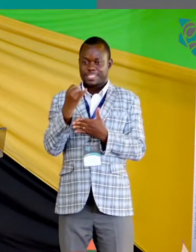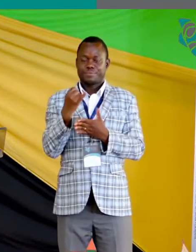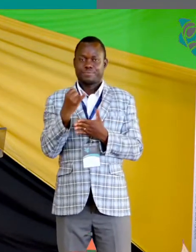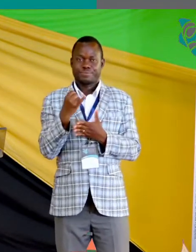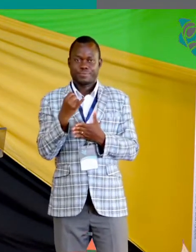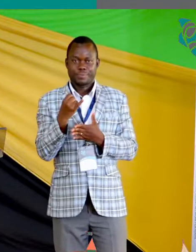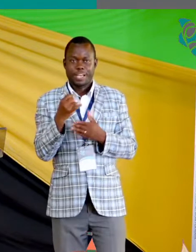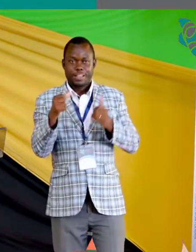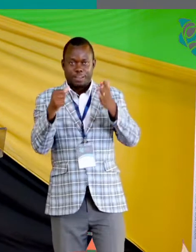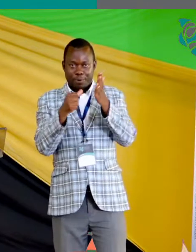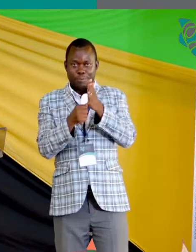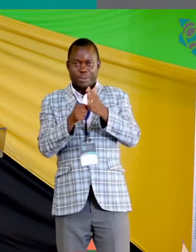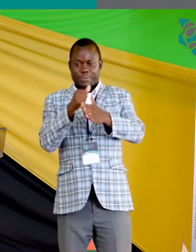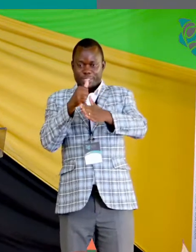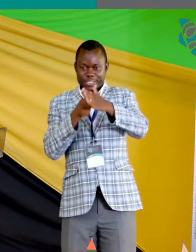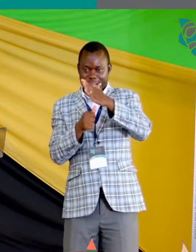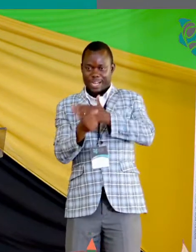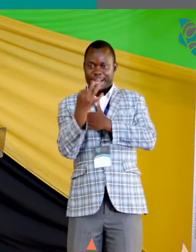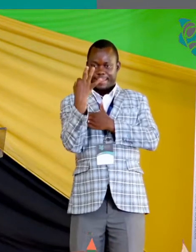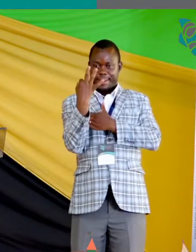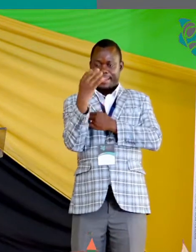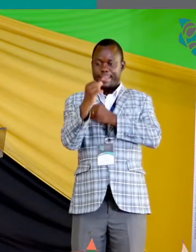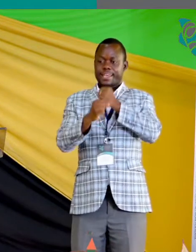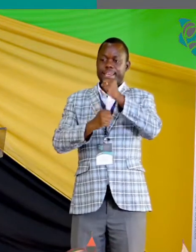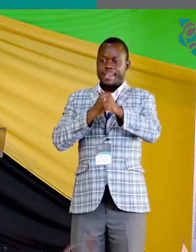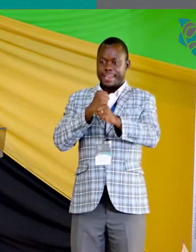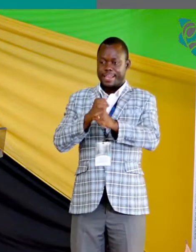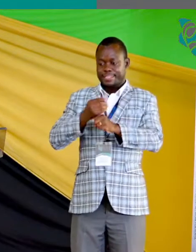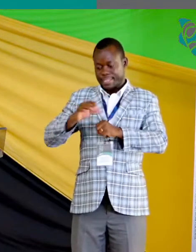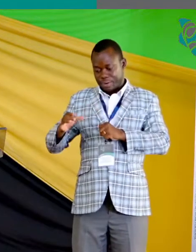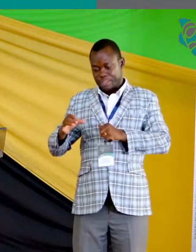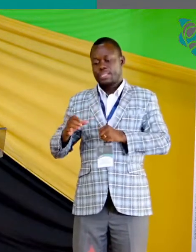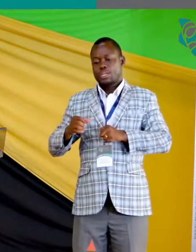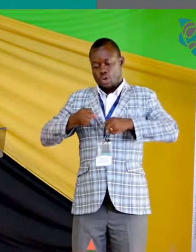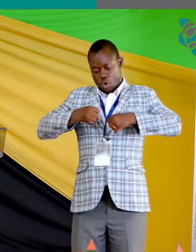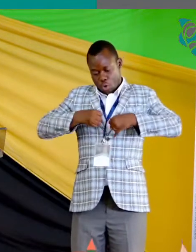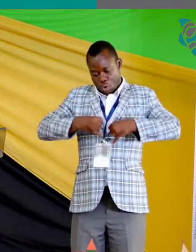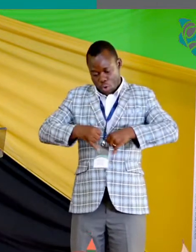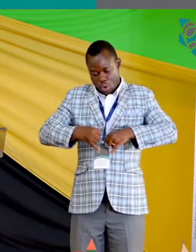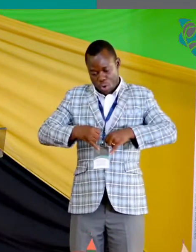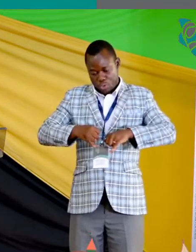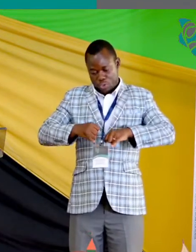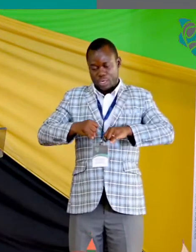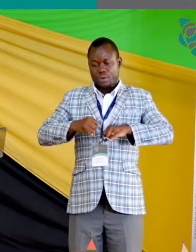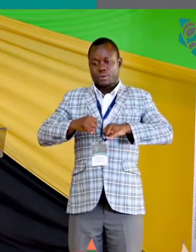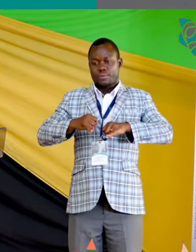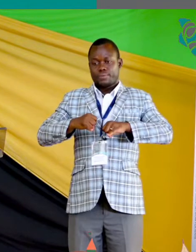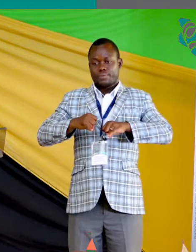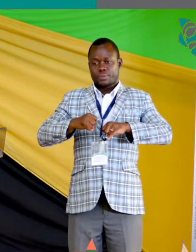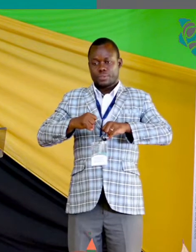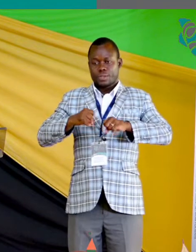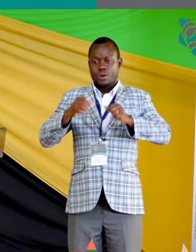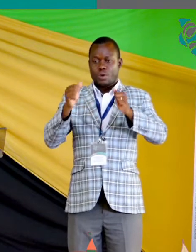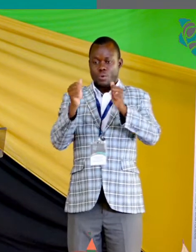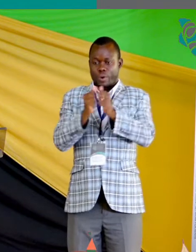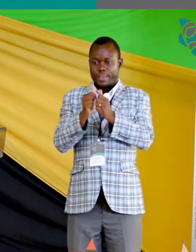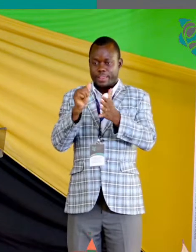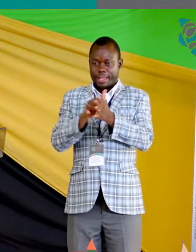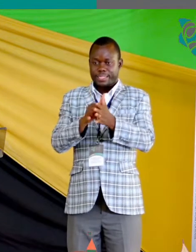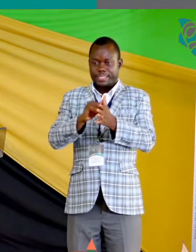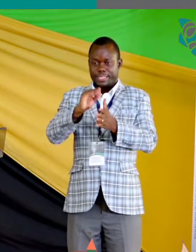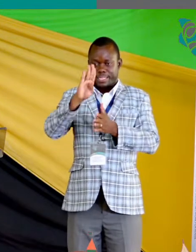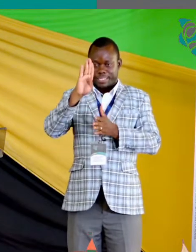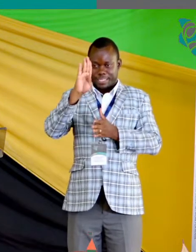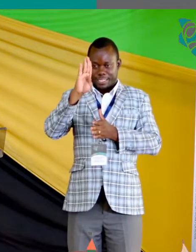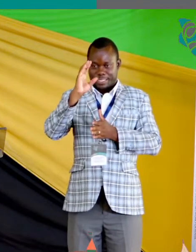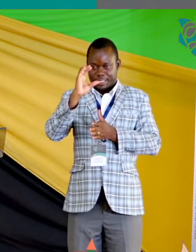on under 3 years. Counties, we are still struggling to find a way, because CBC has recognized for 5 years.